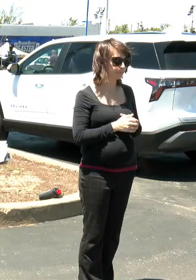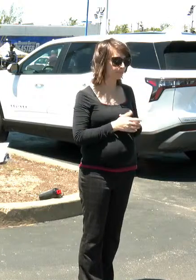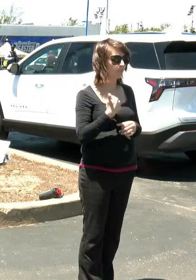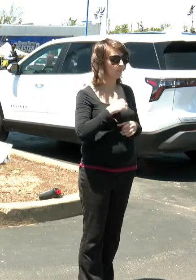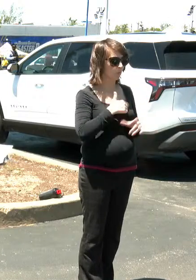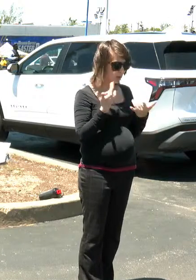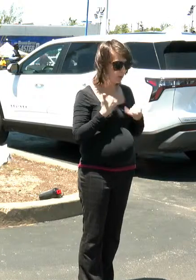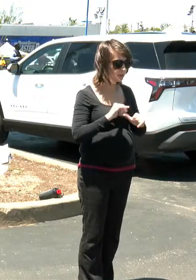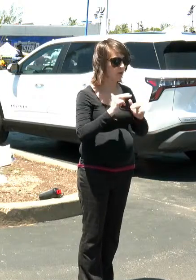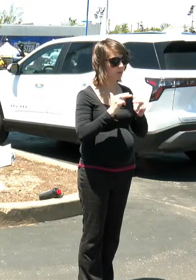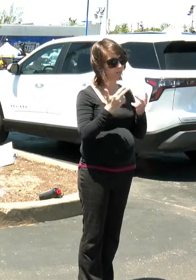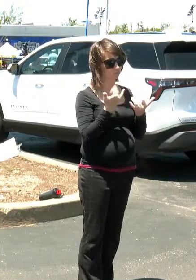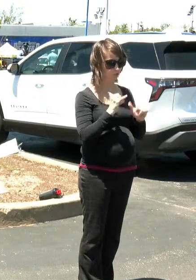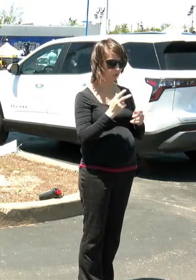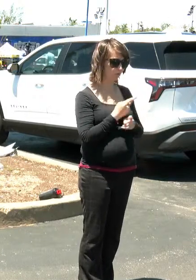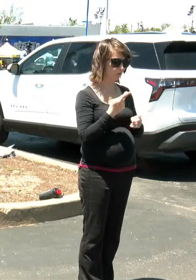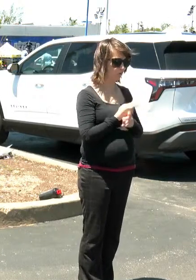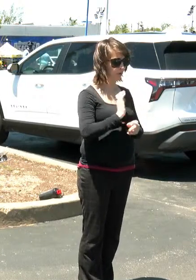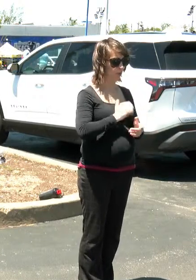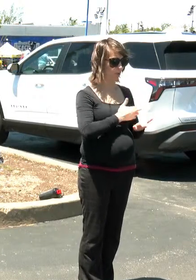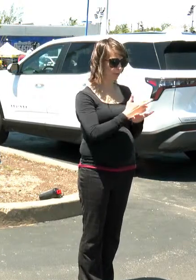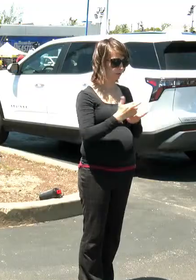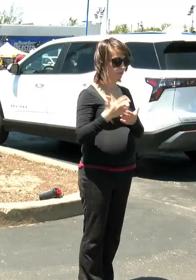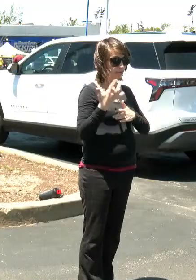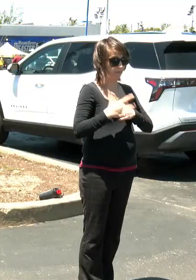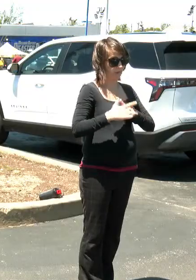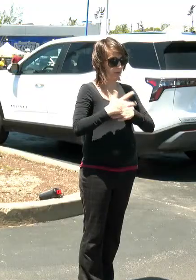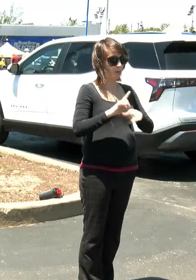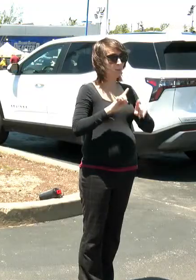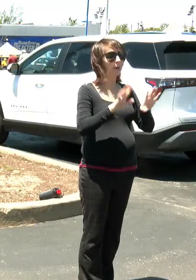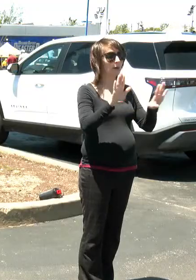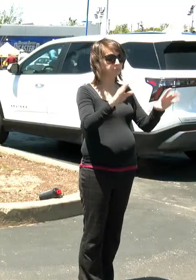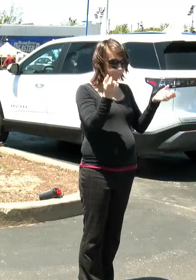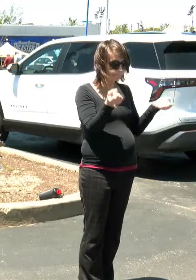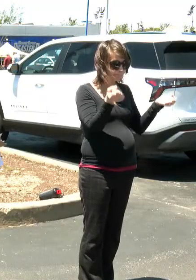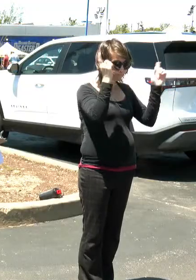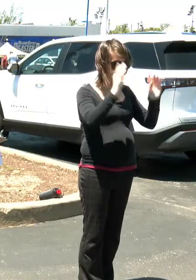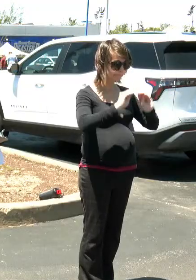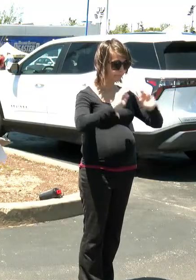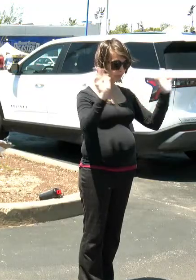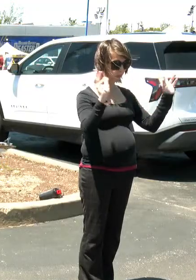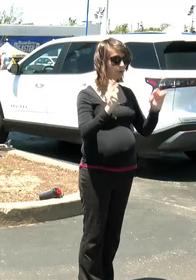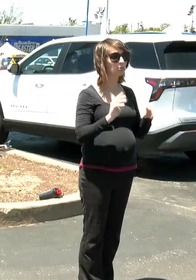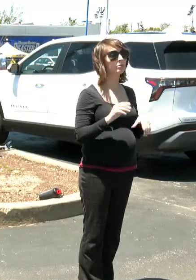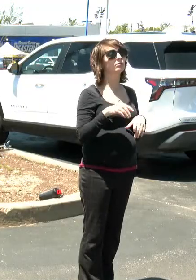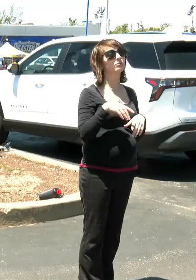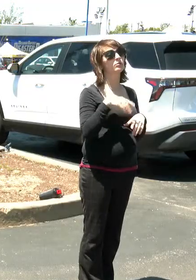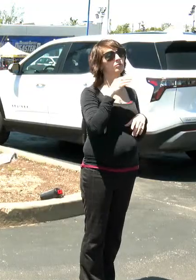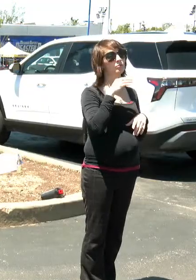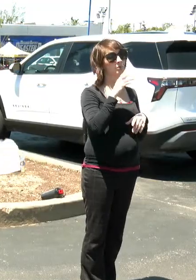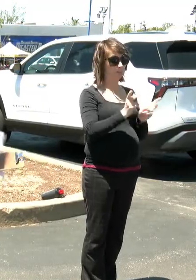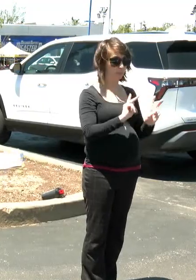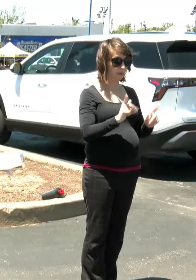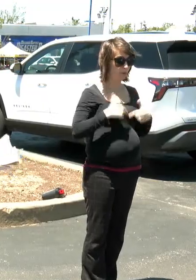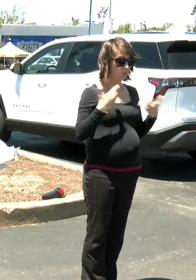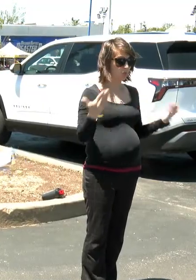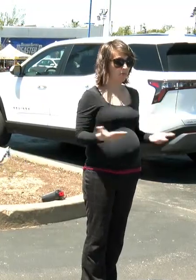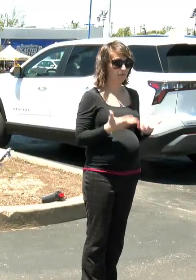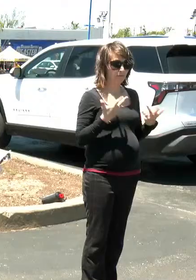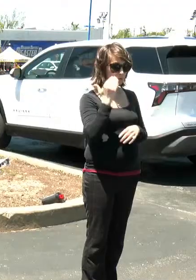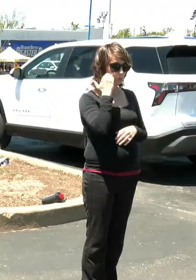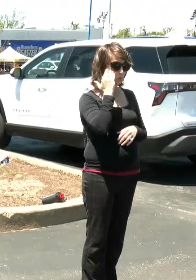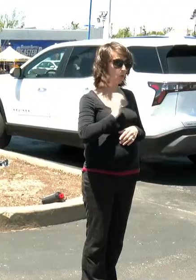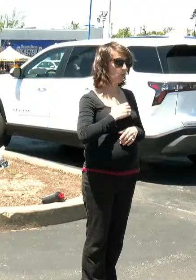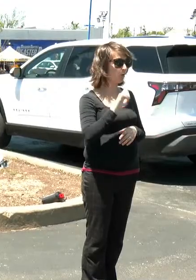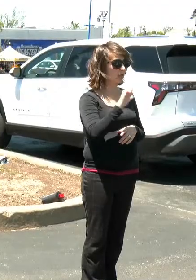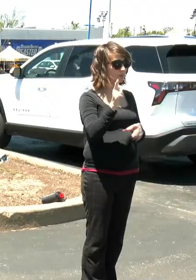We are still building out some of the resources that we have available, but I want to make clear that residents know that we have our libraries